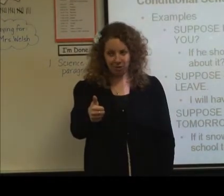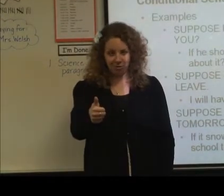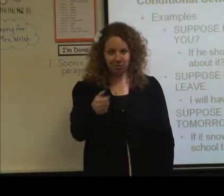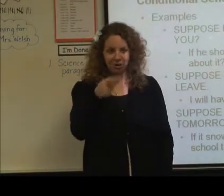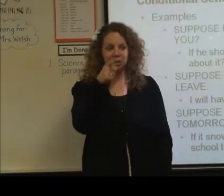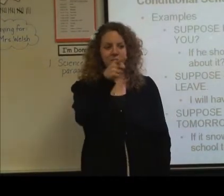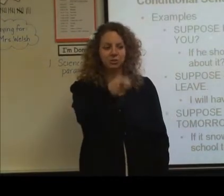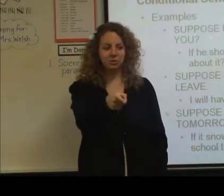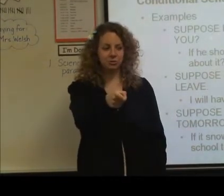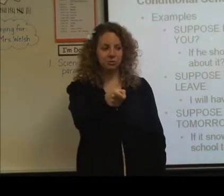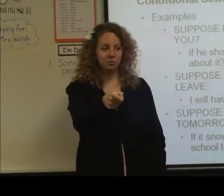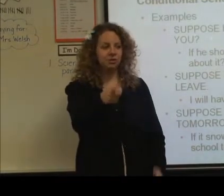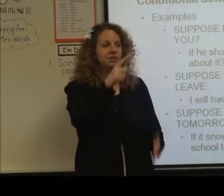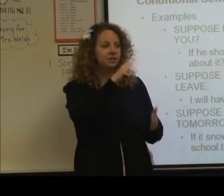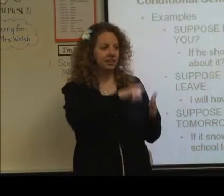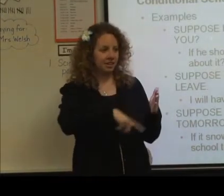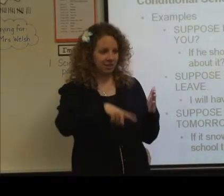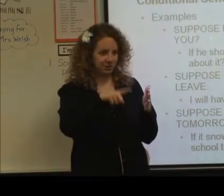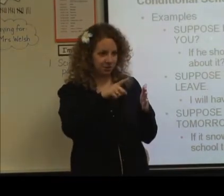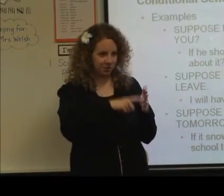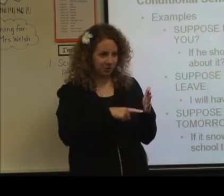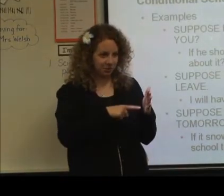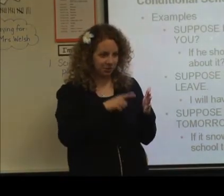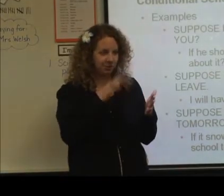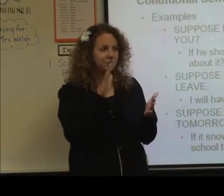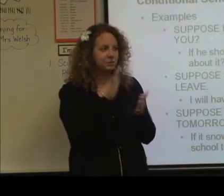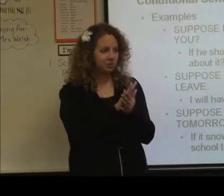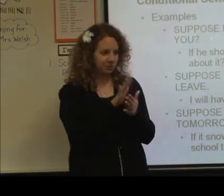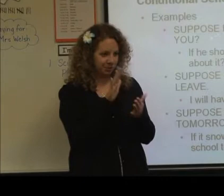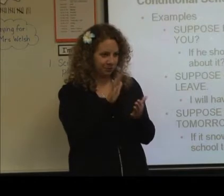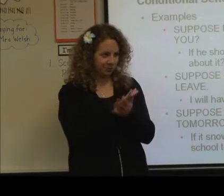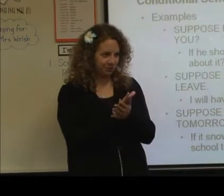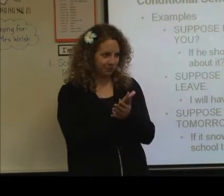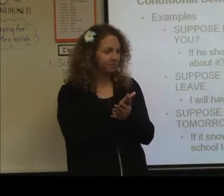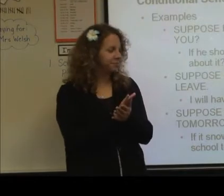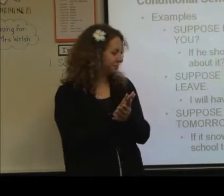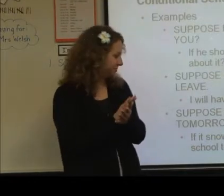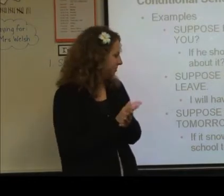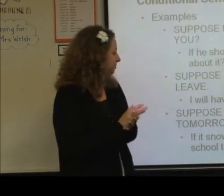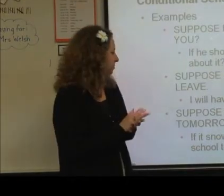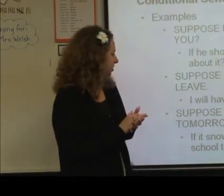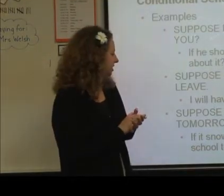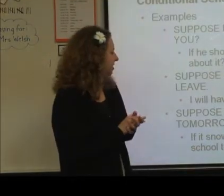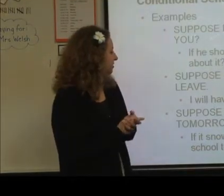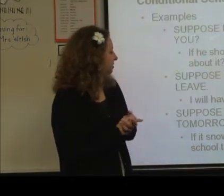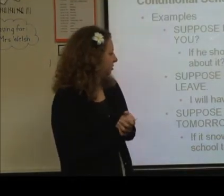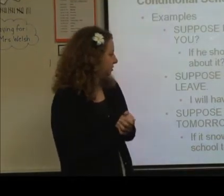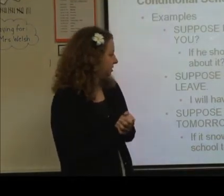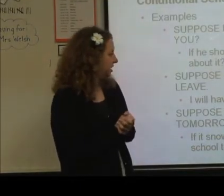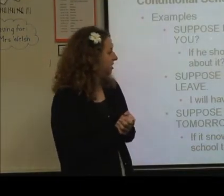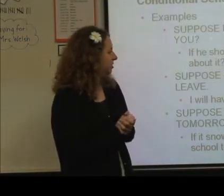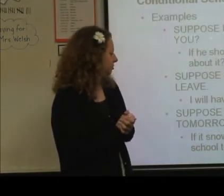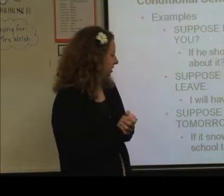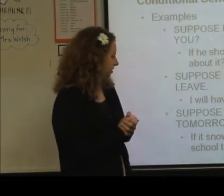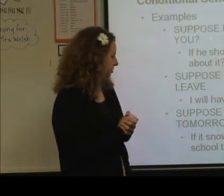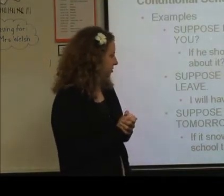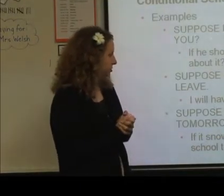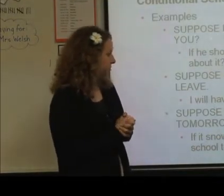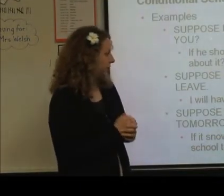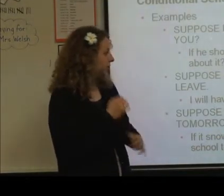Tomorrow you cancel school. So that's if it snows tonight, then you will cancel school tomorrow.